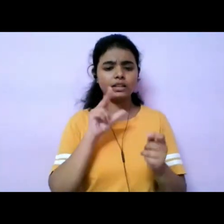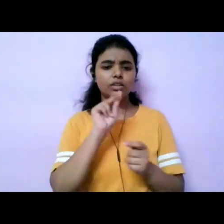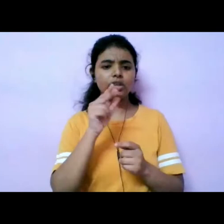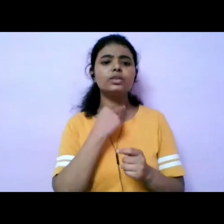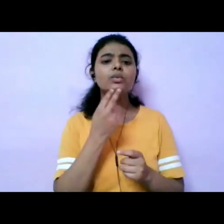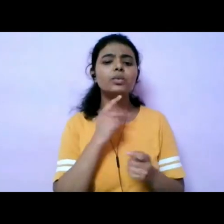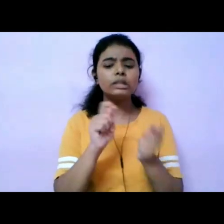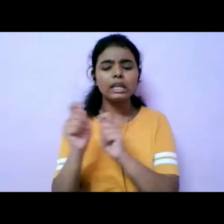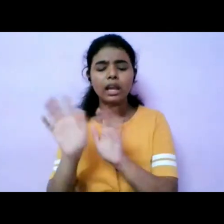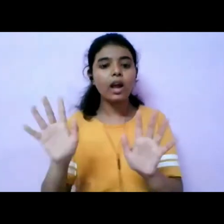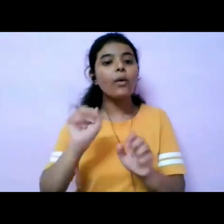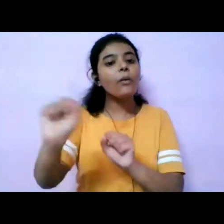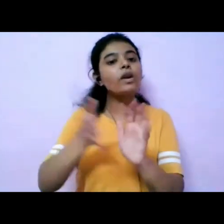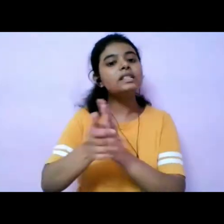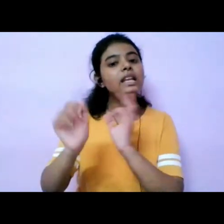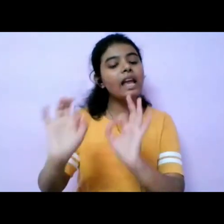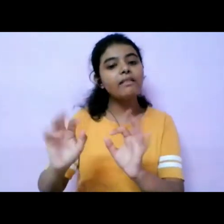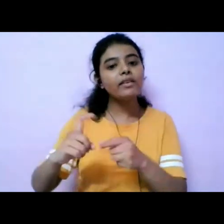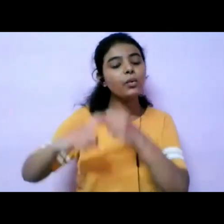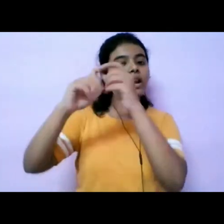talented and were led about.